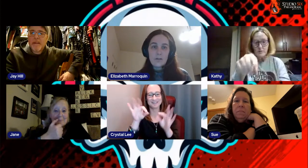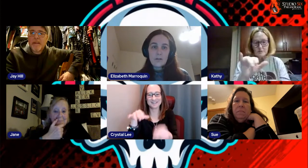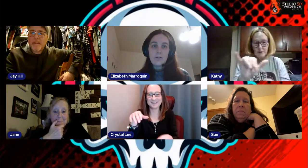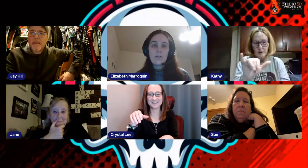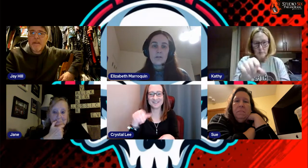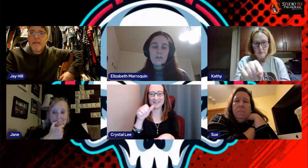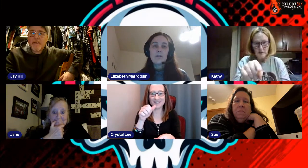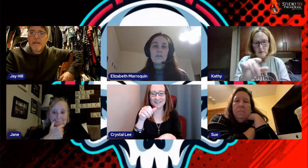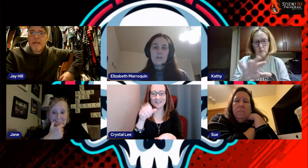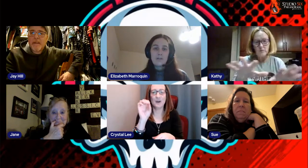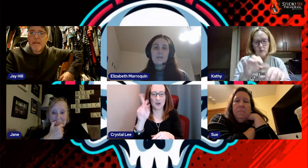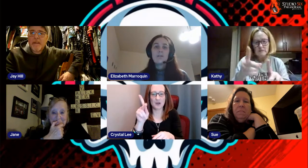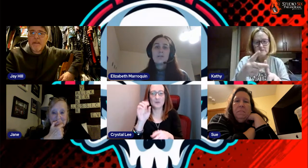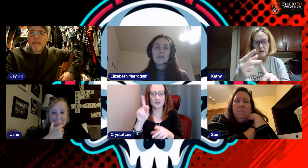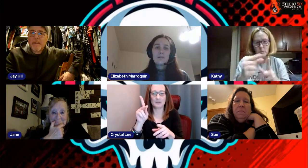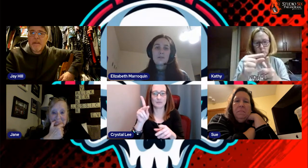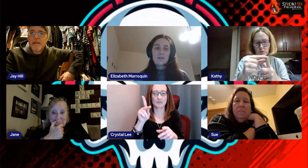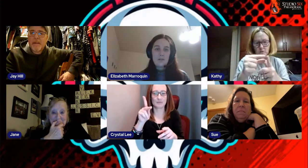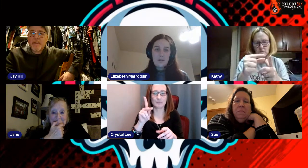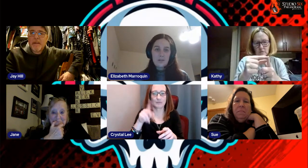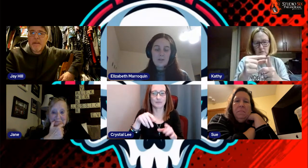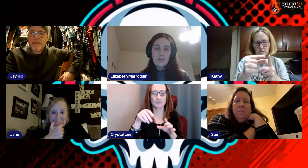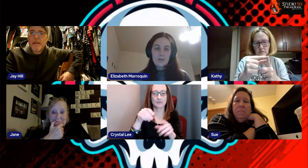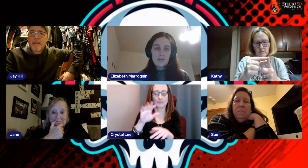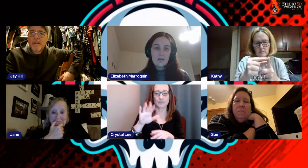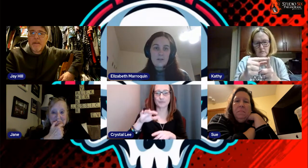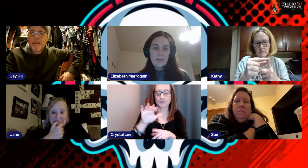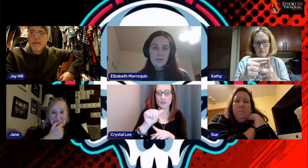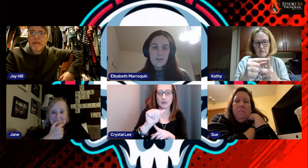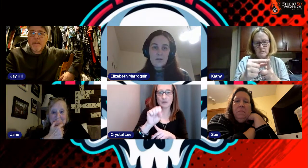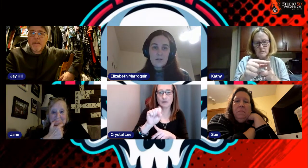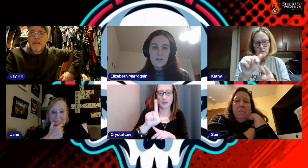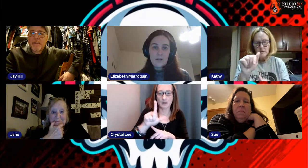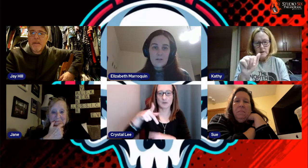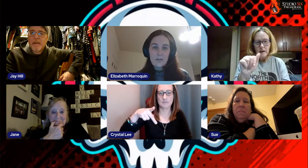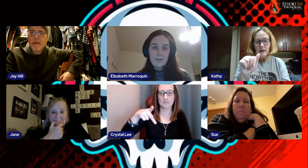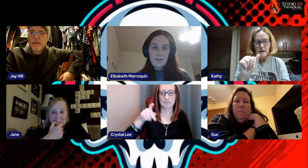UFO too. UFO, the second word.